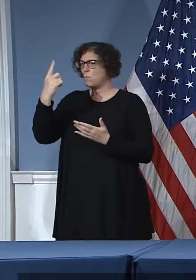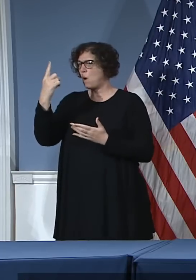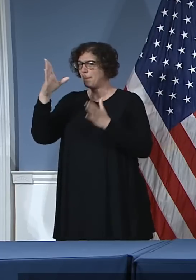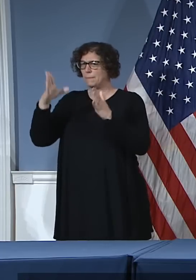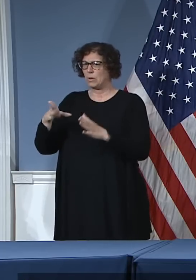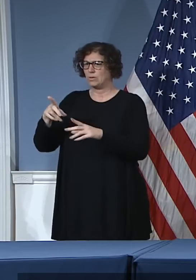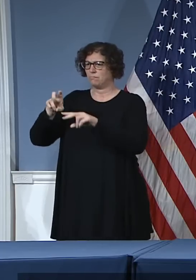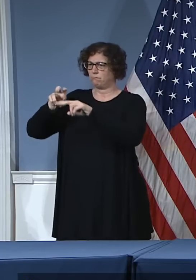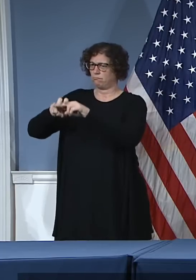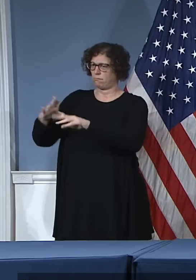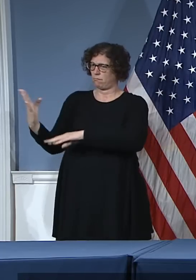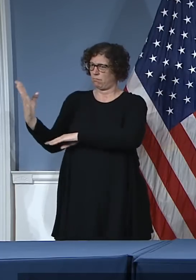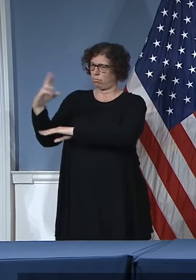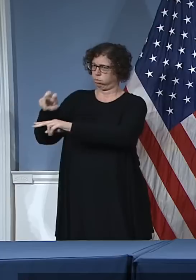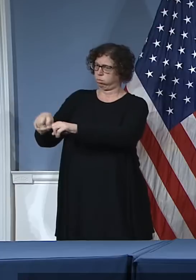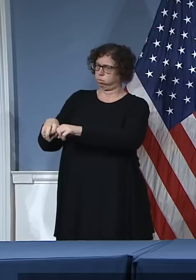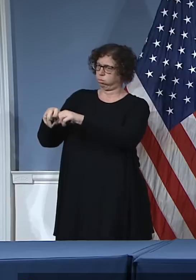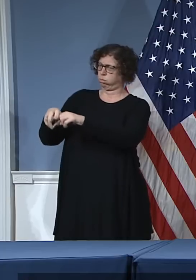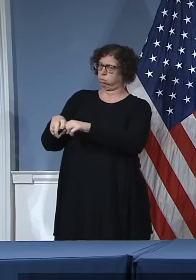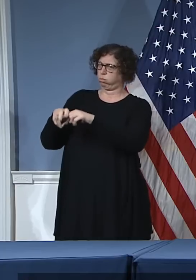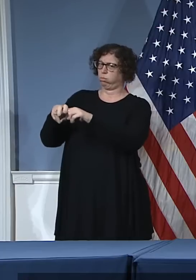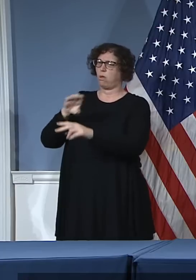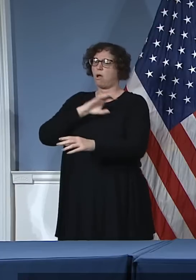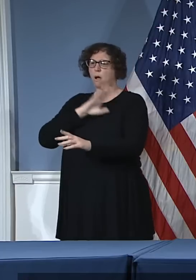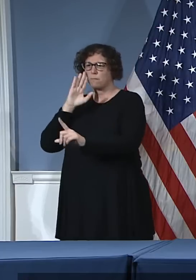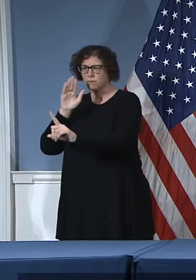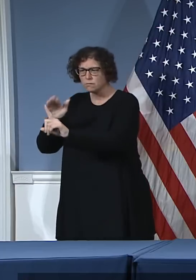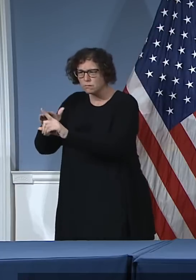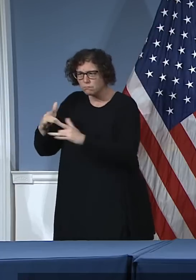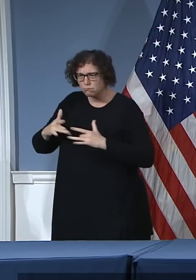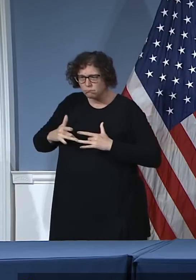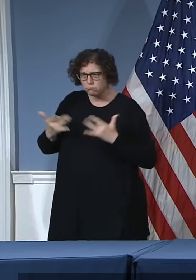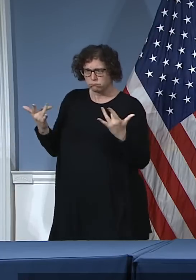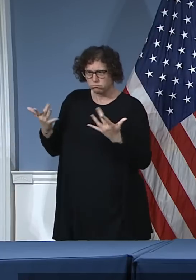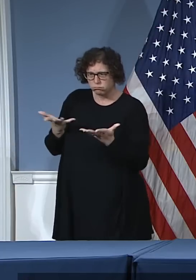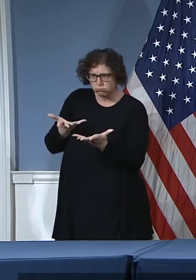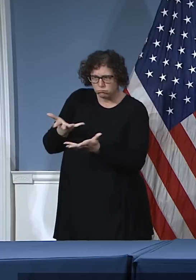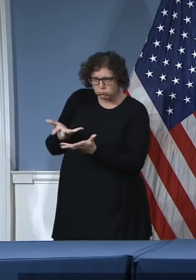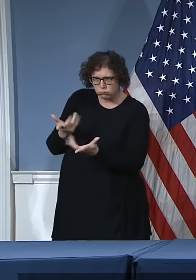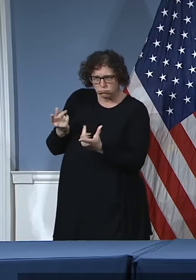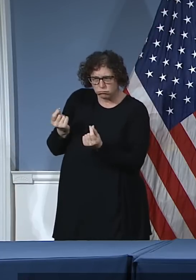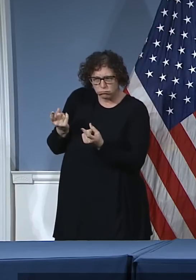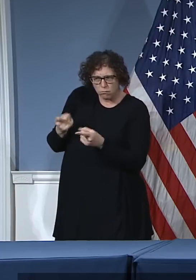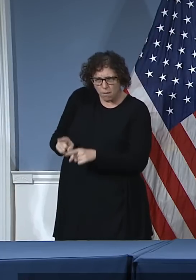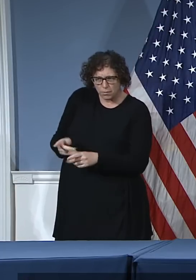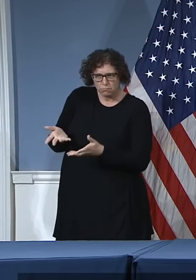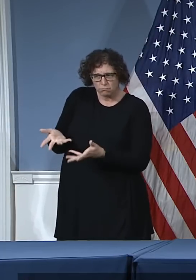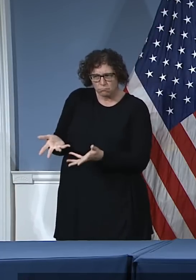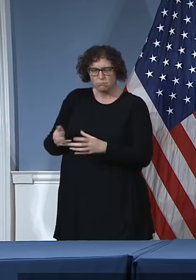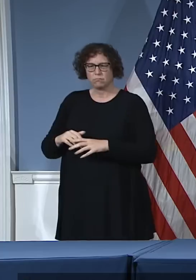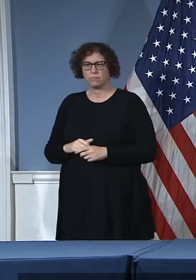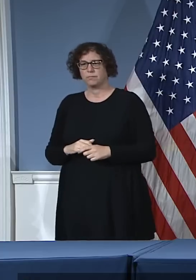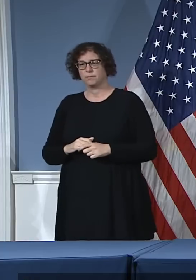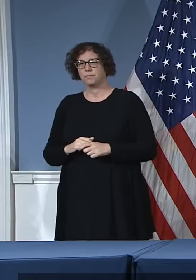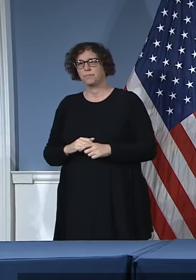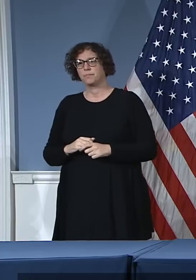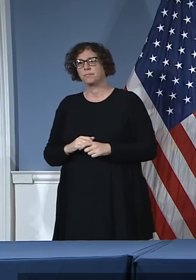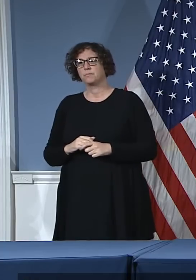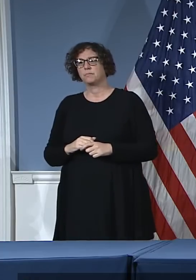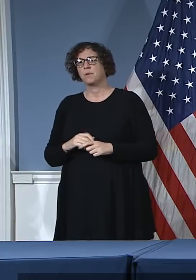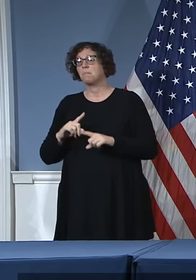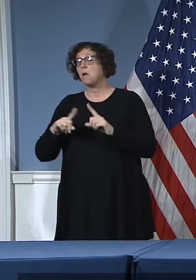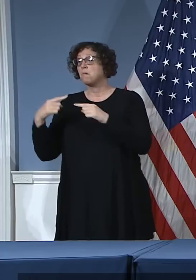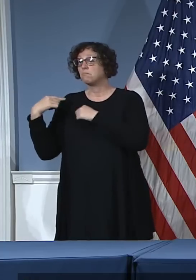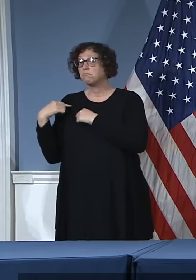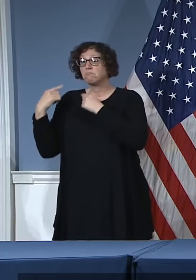them again energetically. But people just have to get it. We have to help ourselves and each other by taking